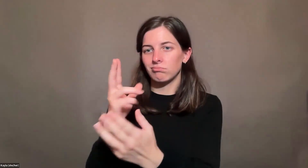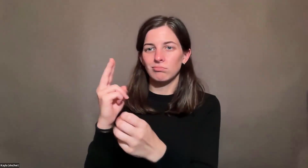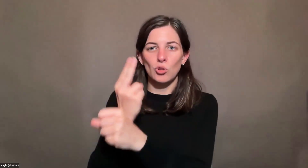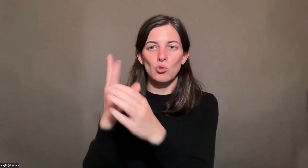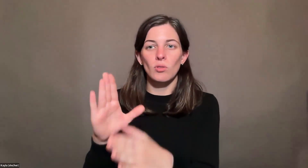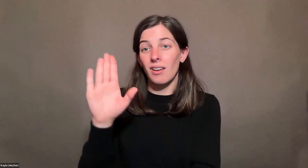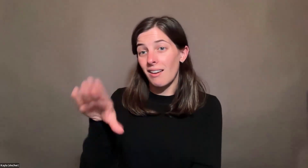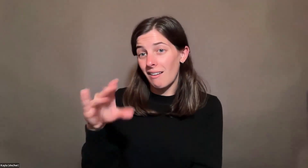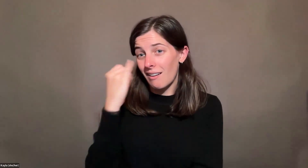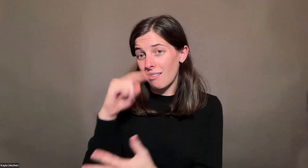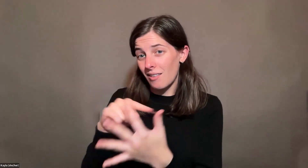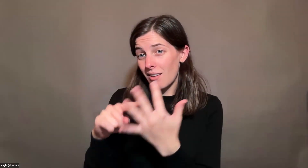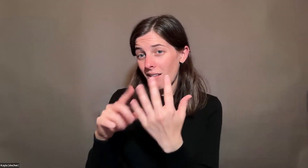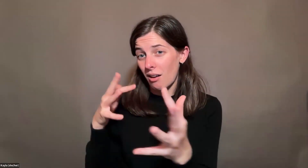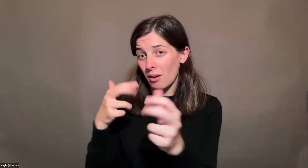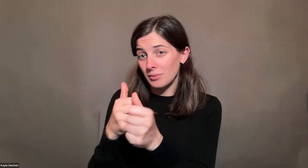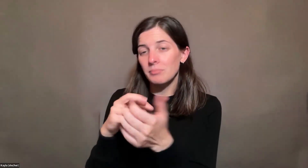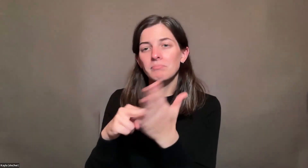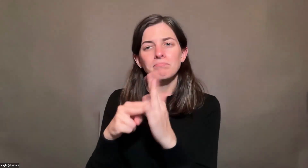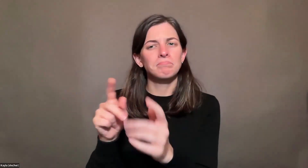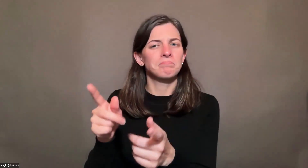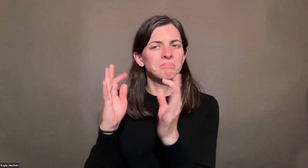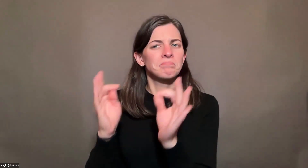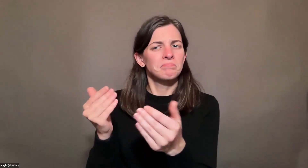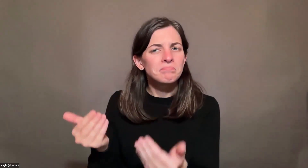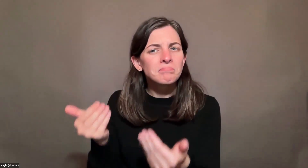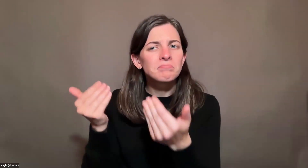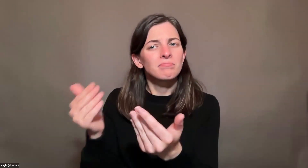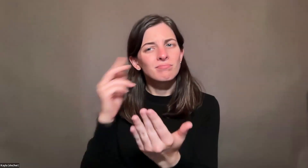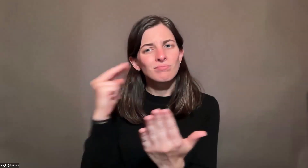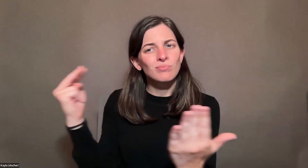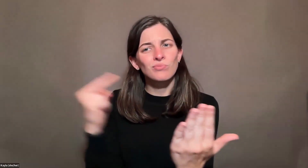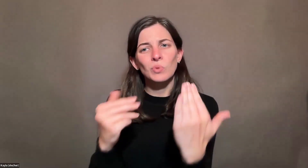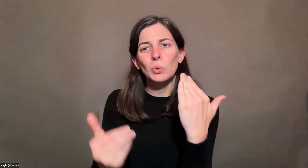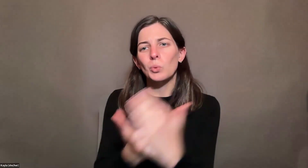can definitely check the new content.